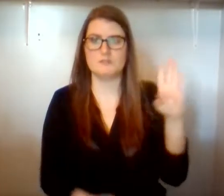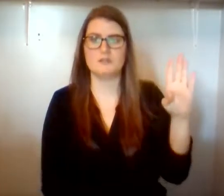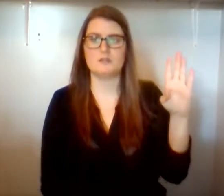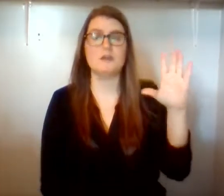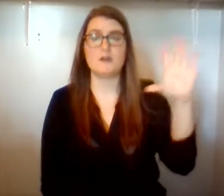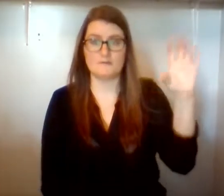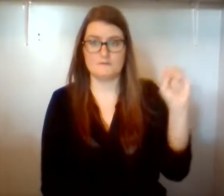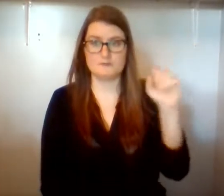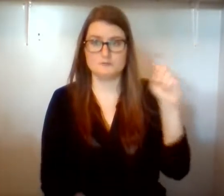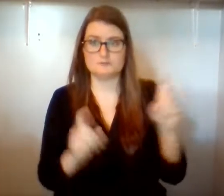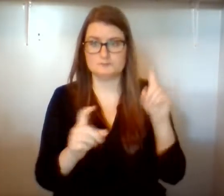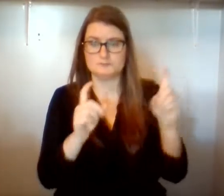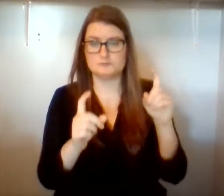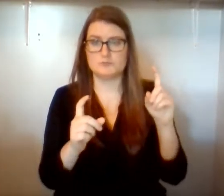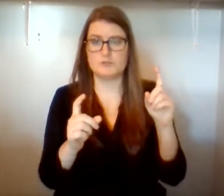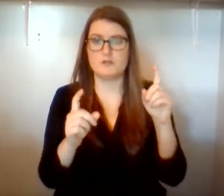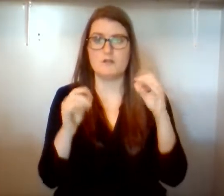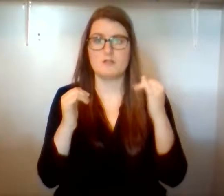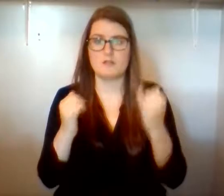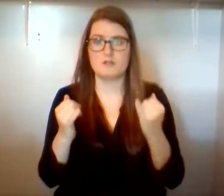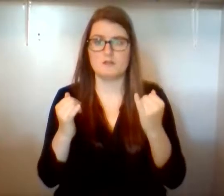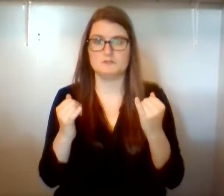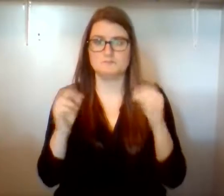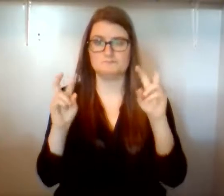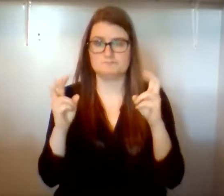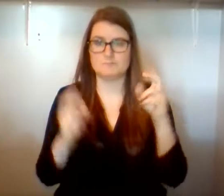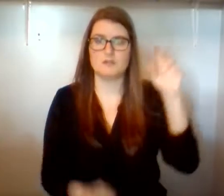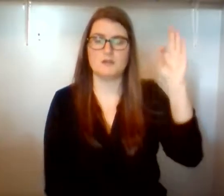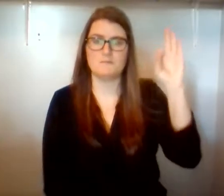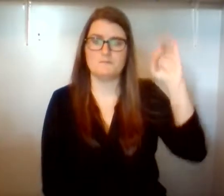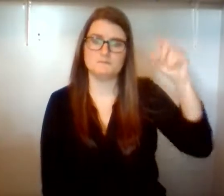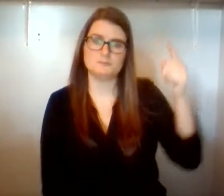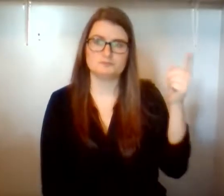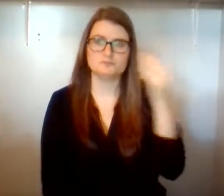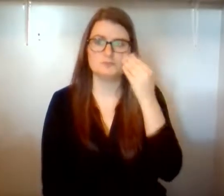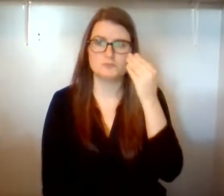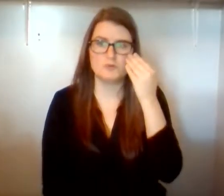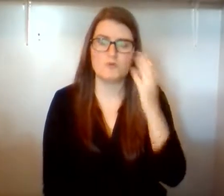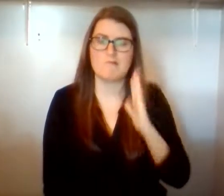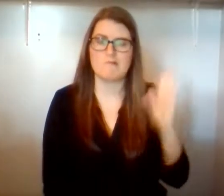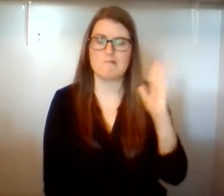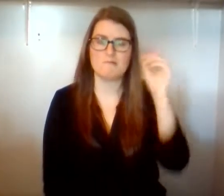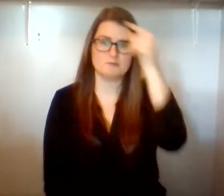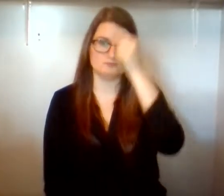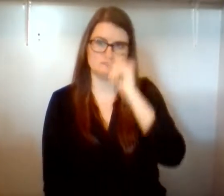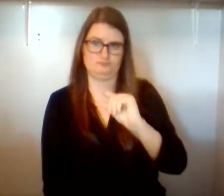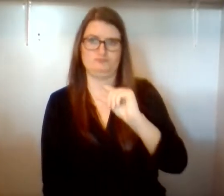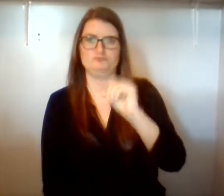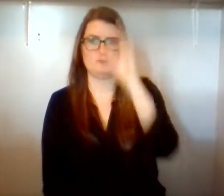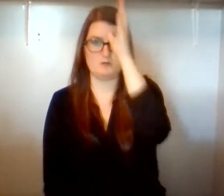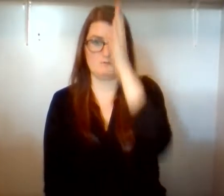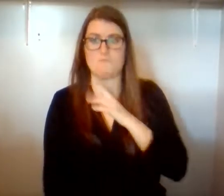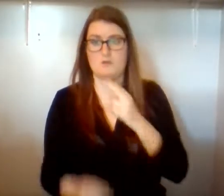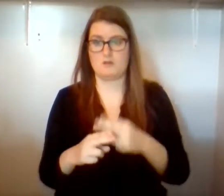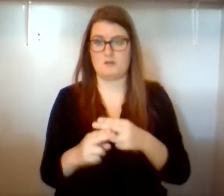did slaughter all of the baby boys in Bethlehem, or whether the story is a nativity fiction. Today we talk about a